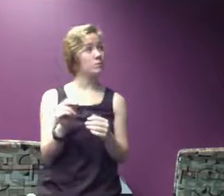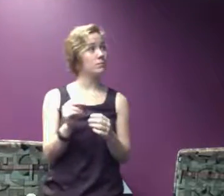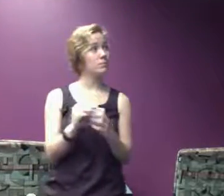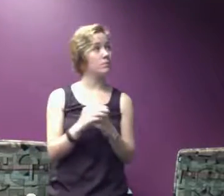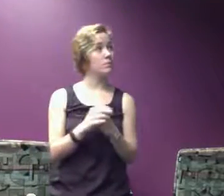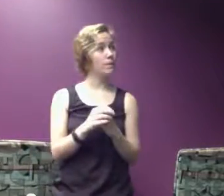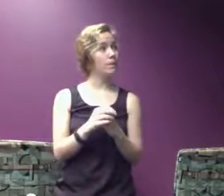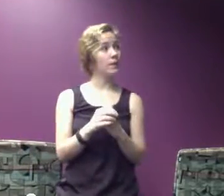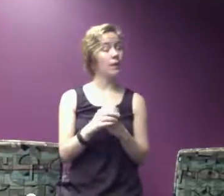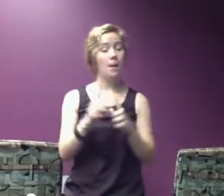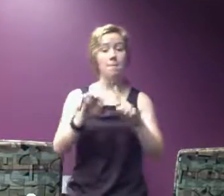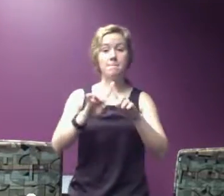3 doesn't equal.